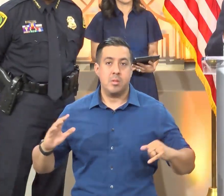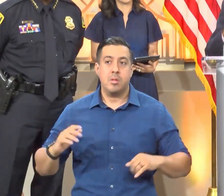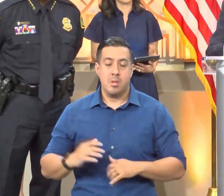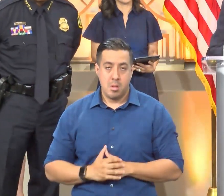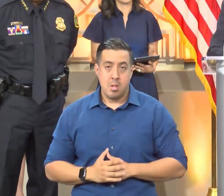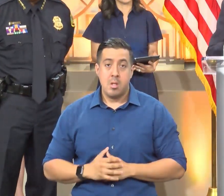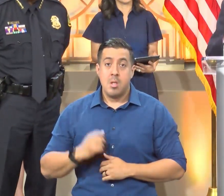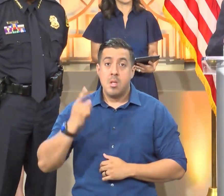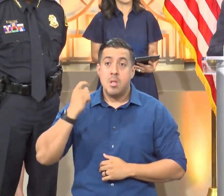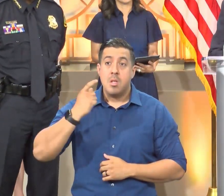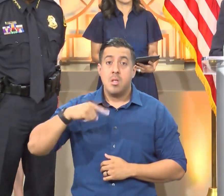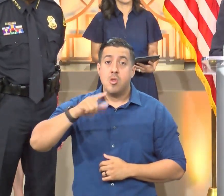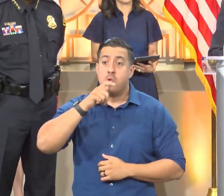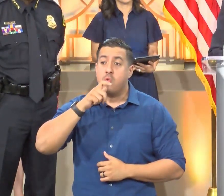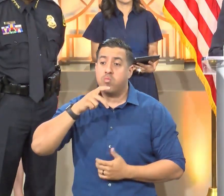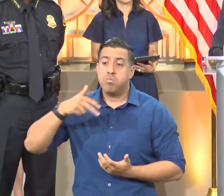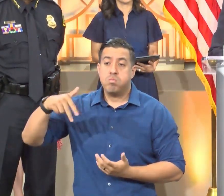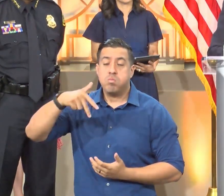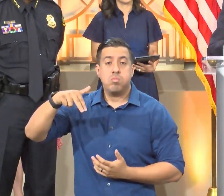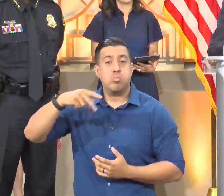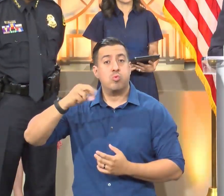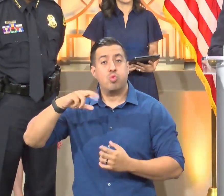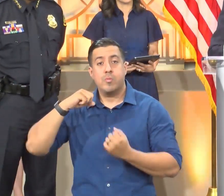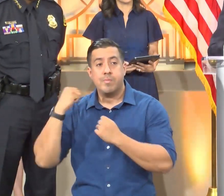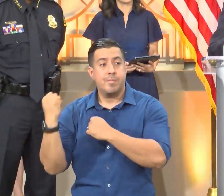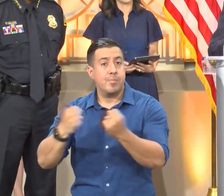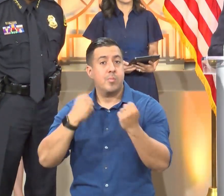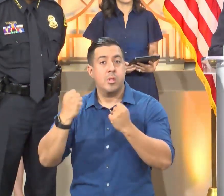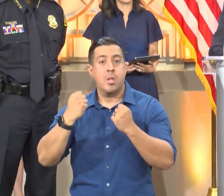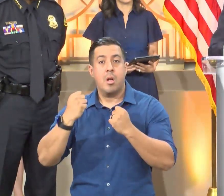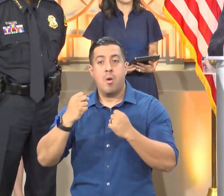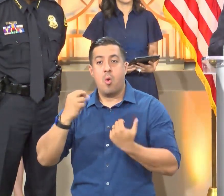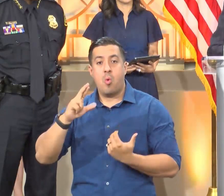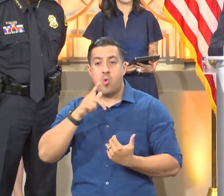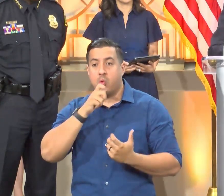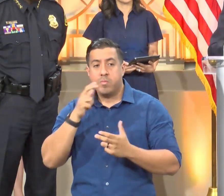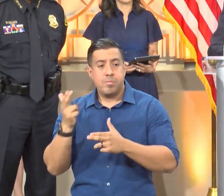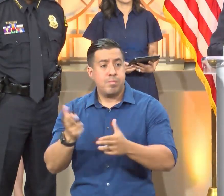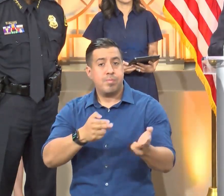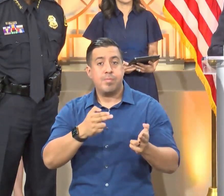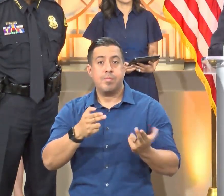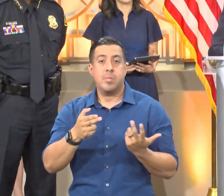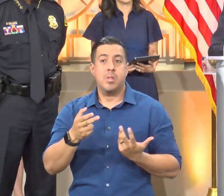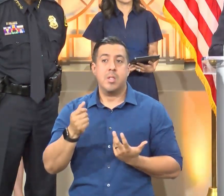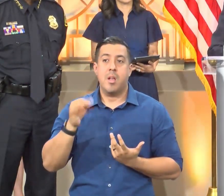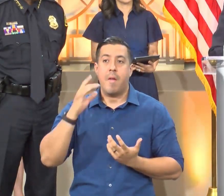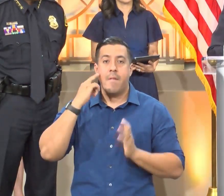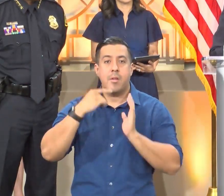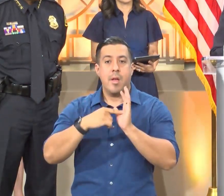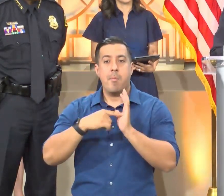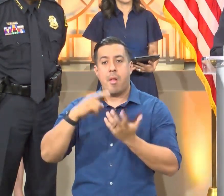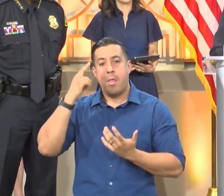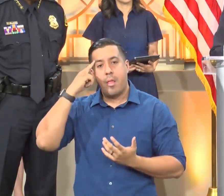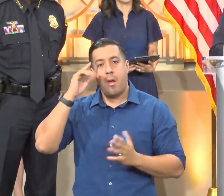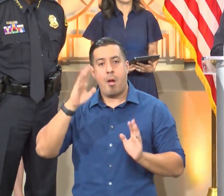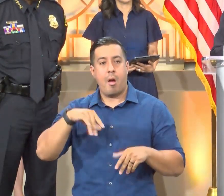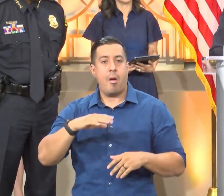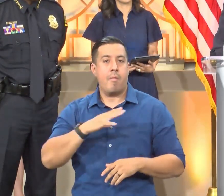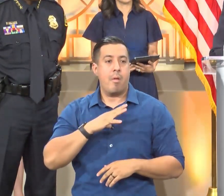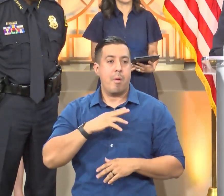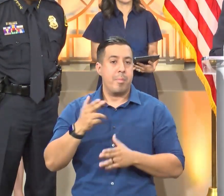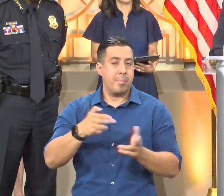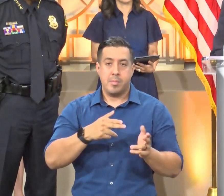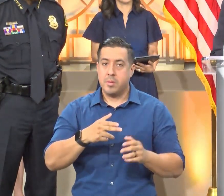walking, driving on our streets, and shooting these guns just like as if they are BBs,